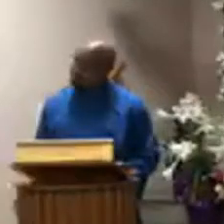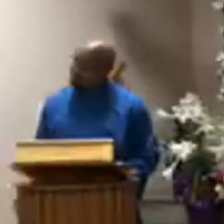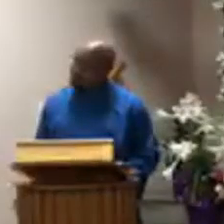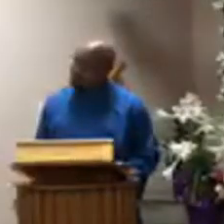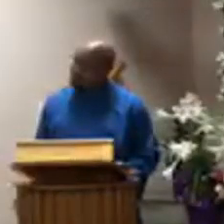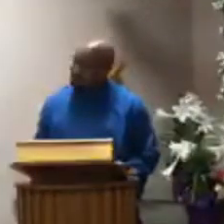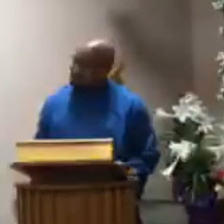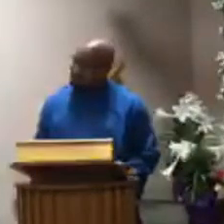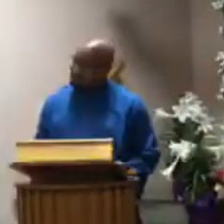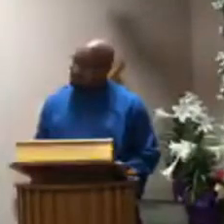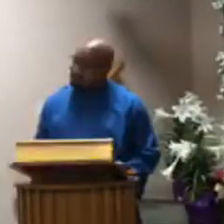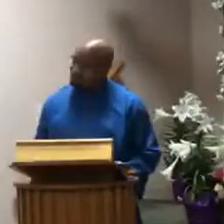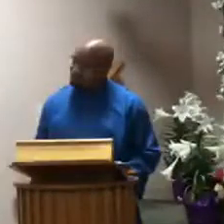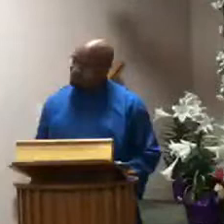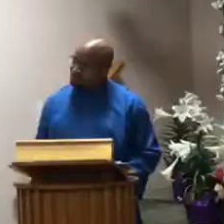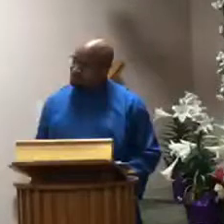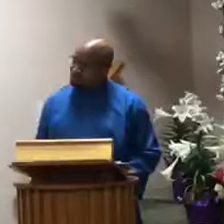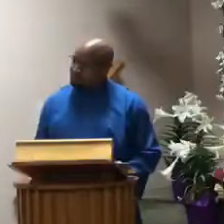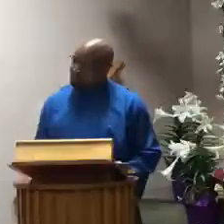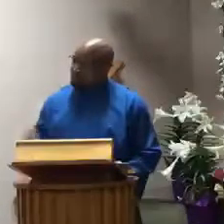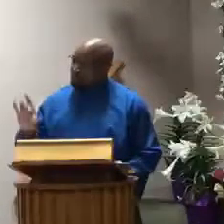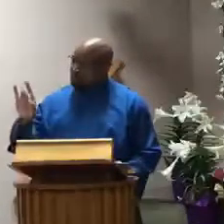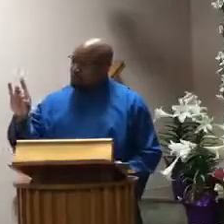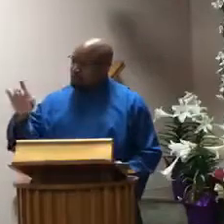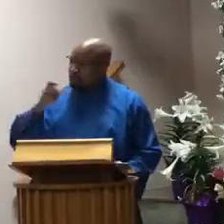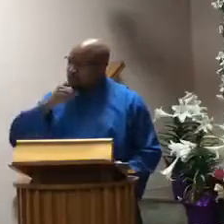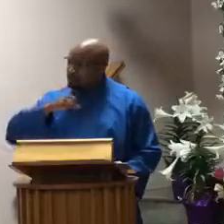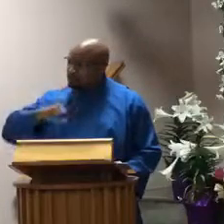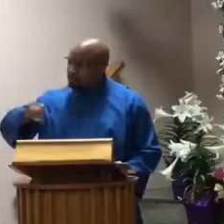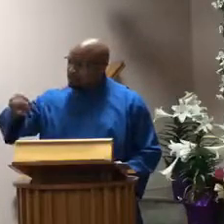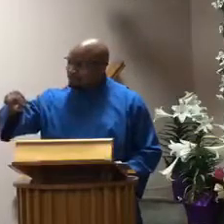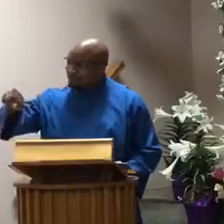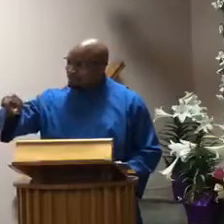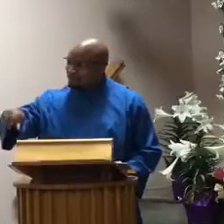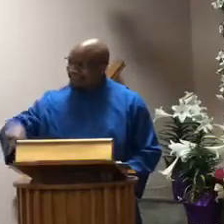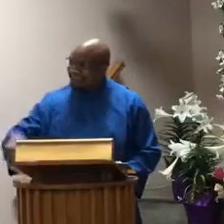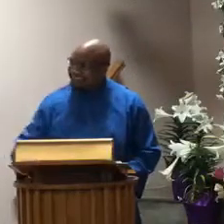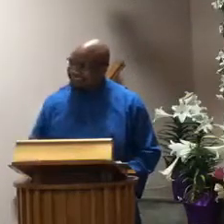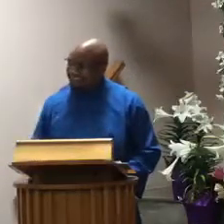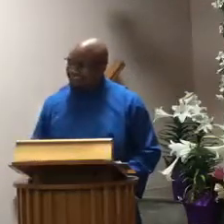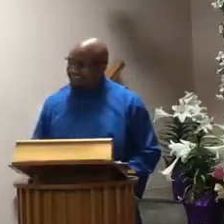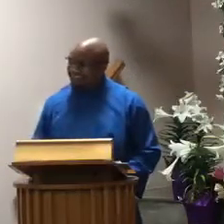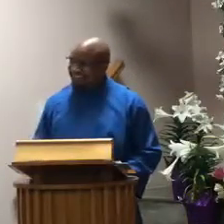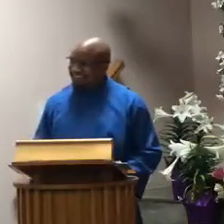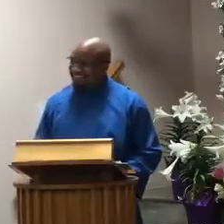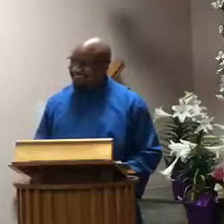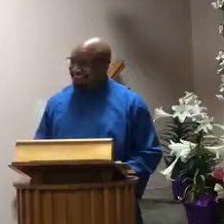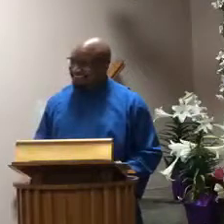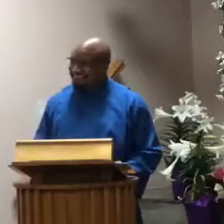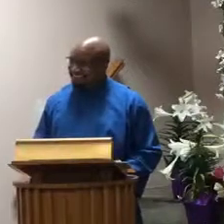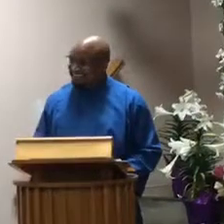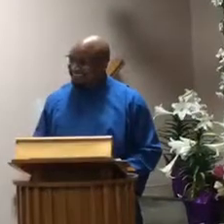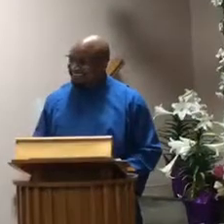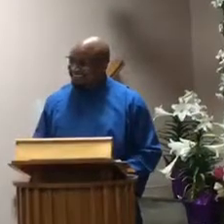22? Well, I have 4 times 22. That's, you're not 88. I have a Oh, 422. I get it.